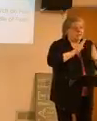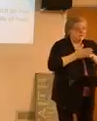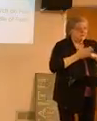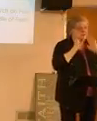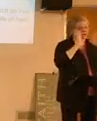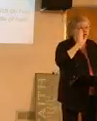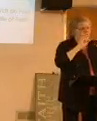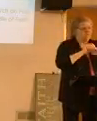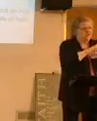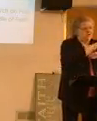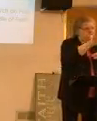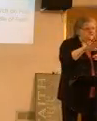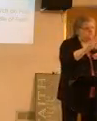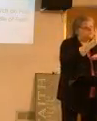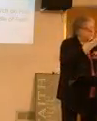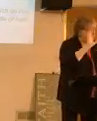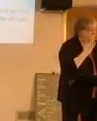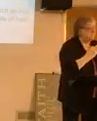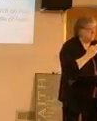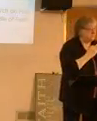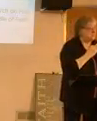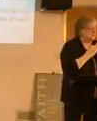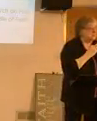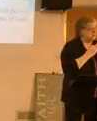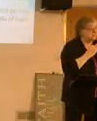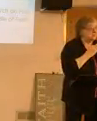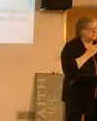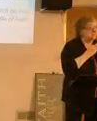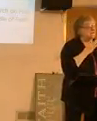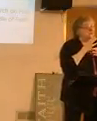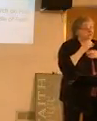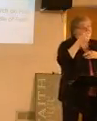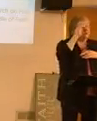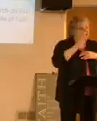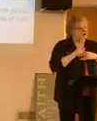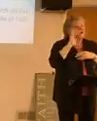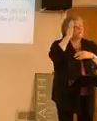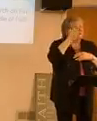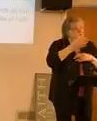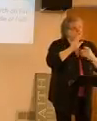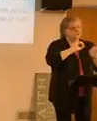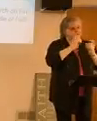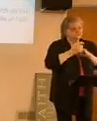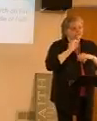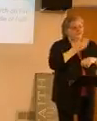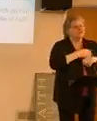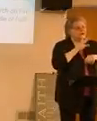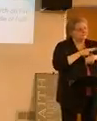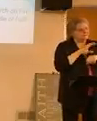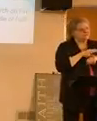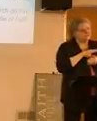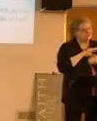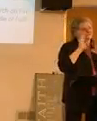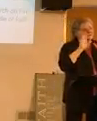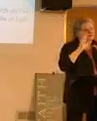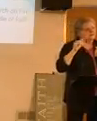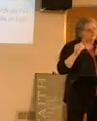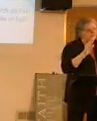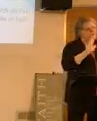on your family. And ultimately, God can transform our church in some wonderful